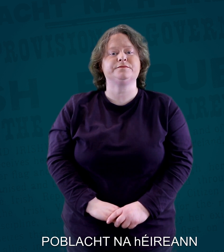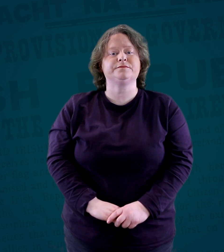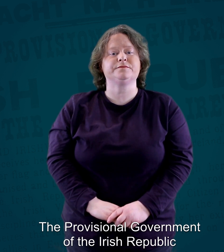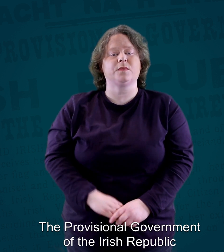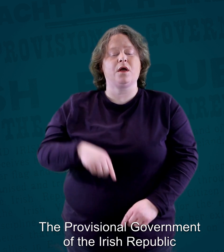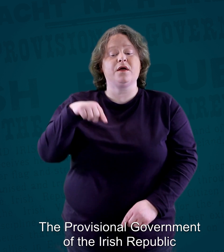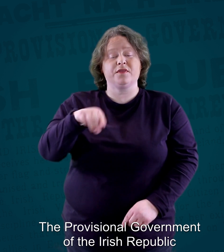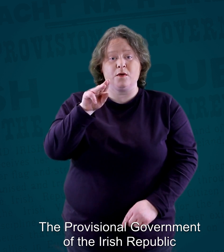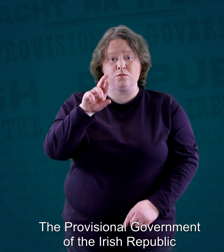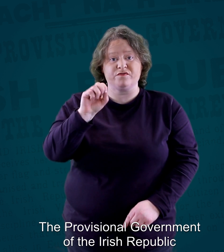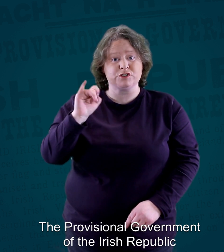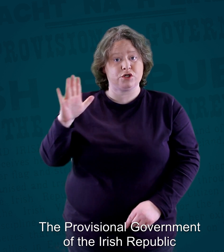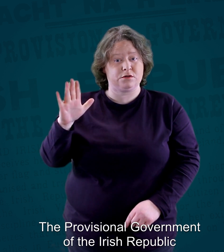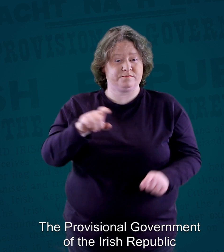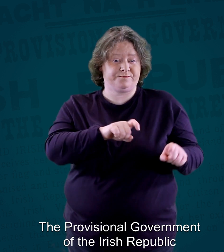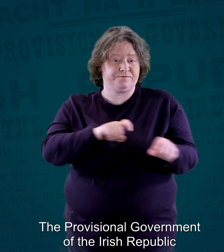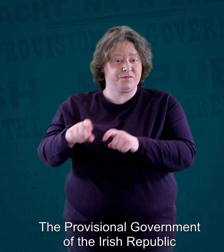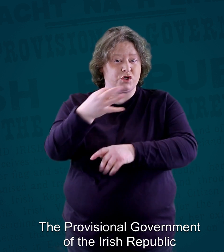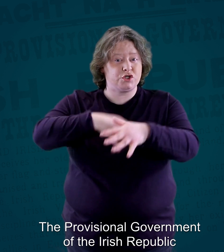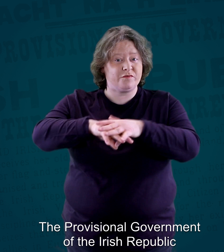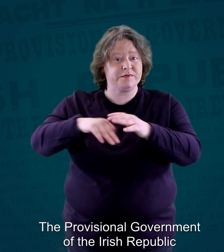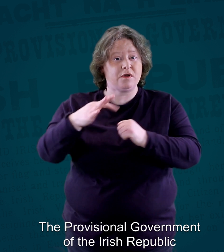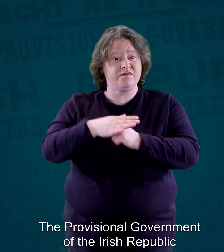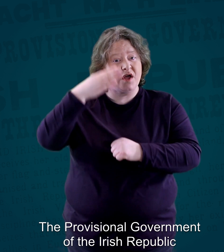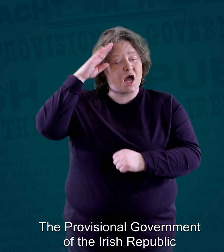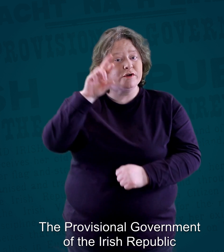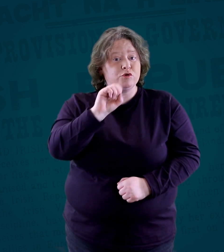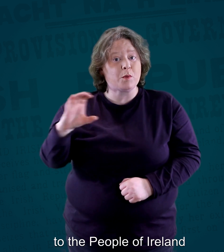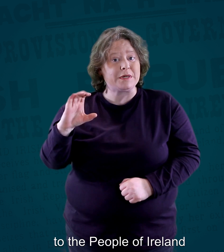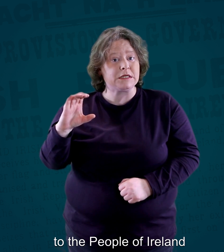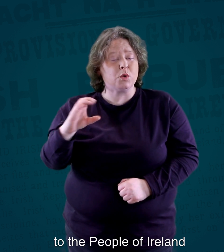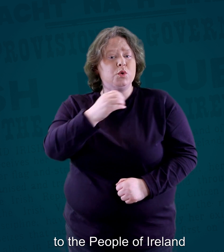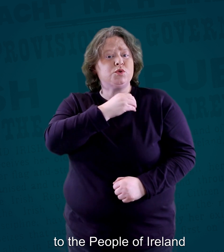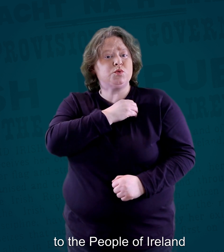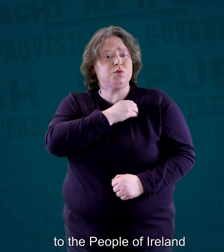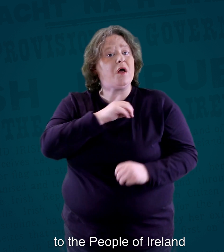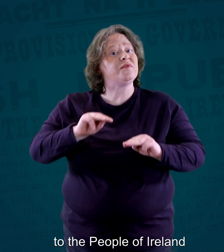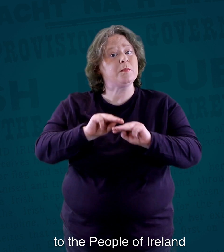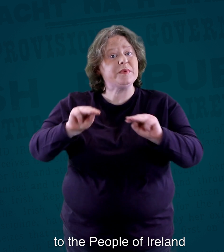The Provisional Government of the Irish Republic to the people of Ireland.